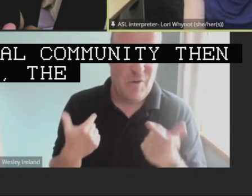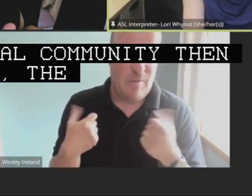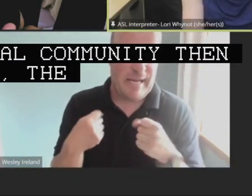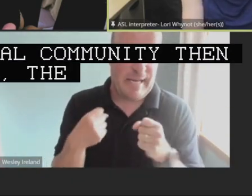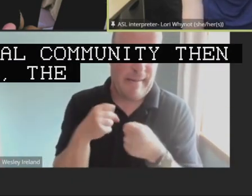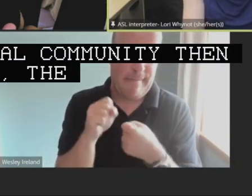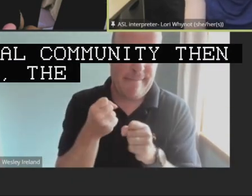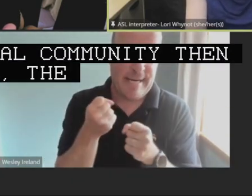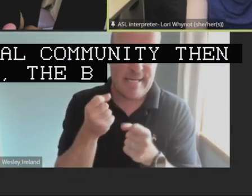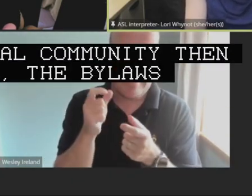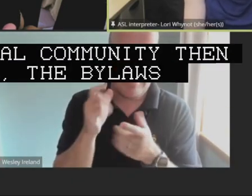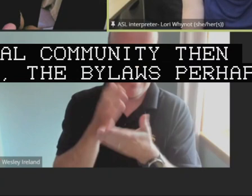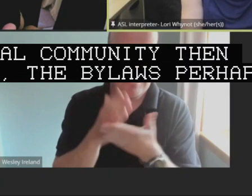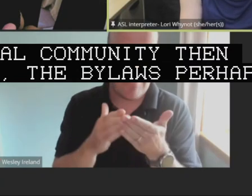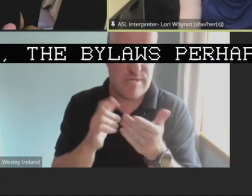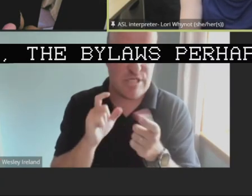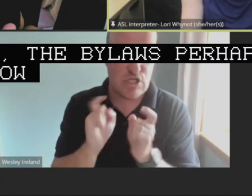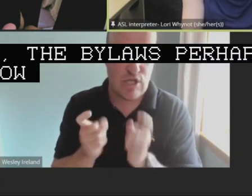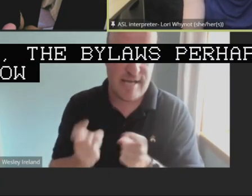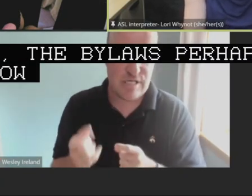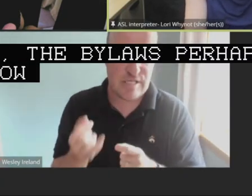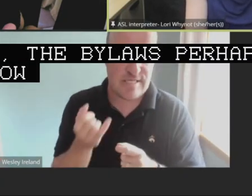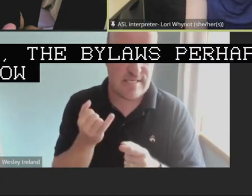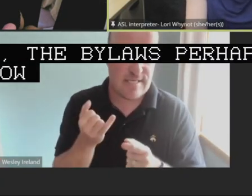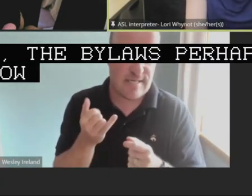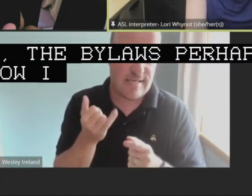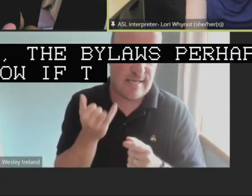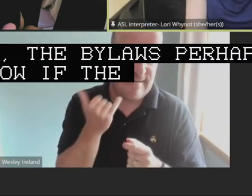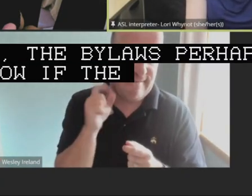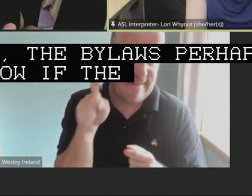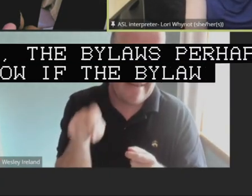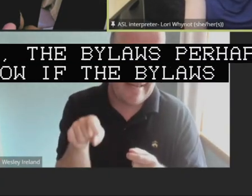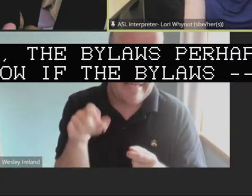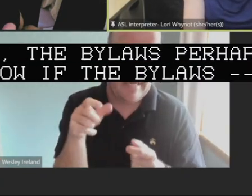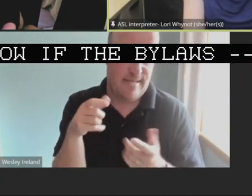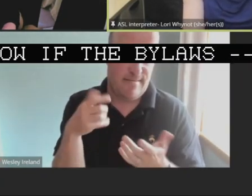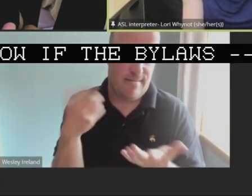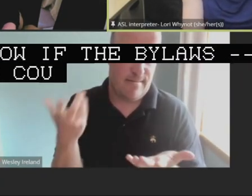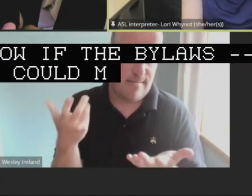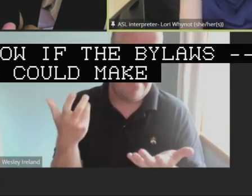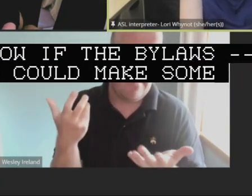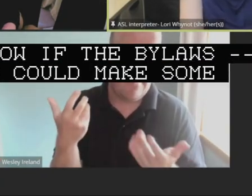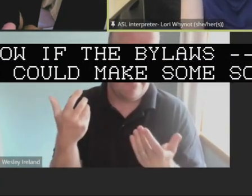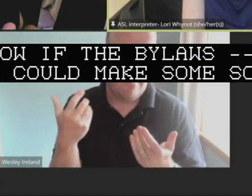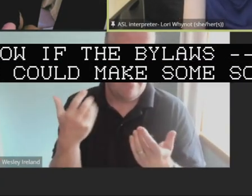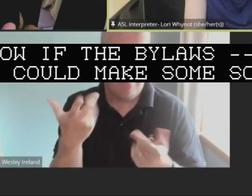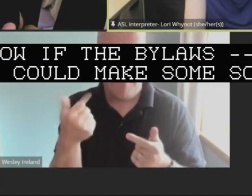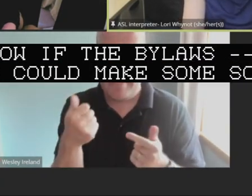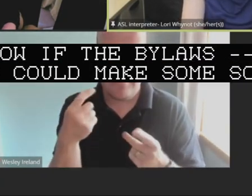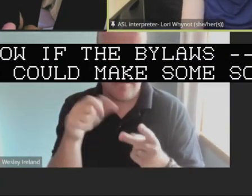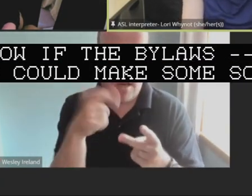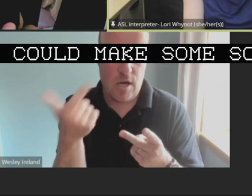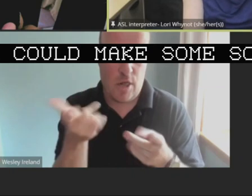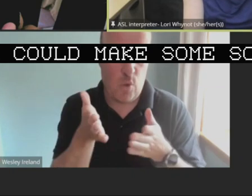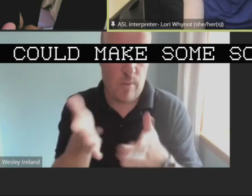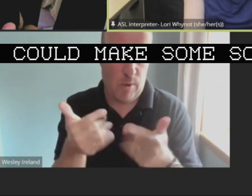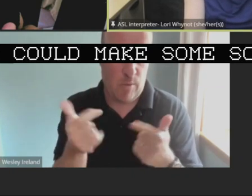I don't know, the bylaws or the open meeting rules, maybe we could make some sort of change if necessary to,